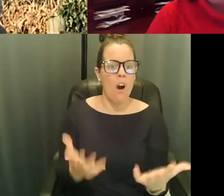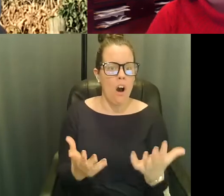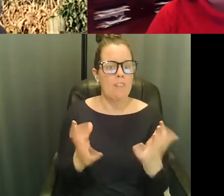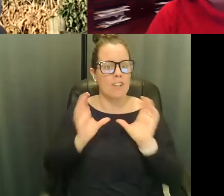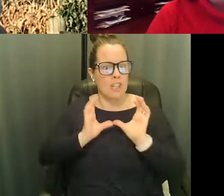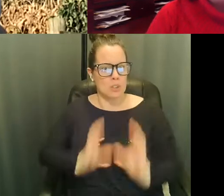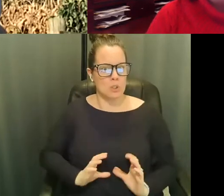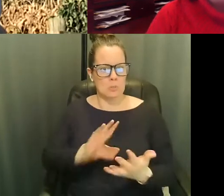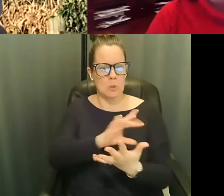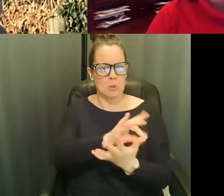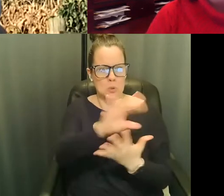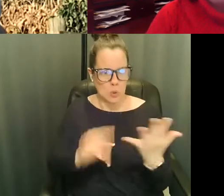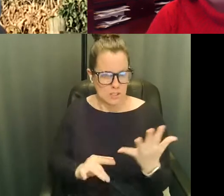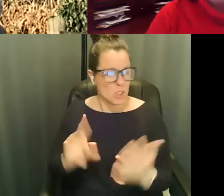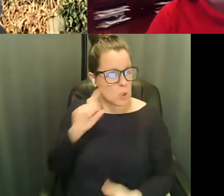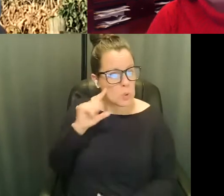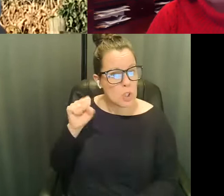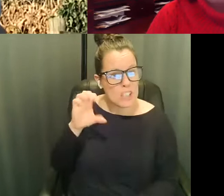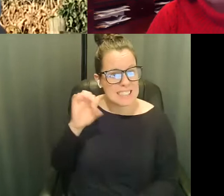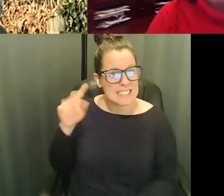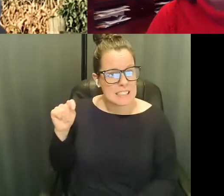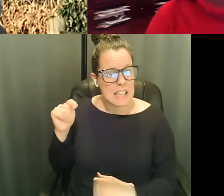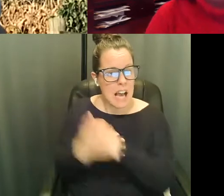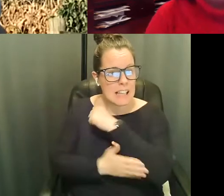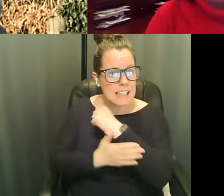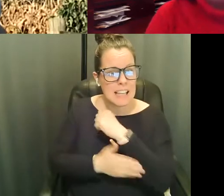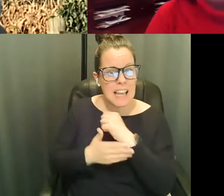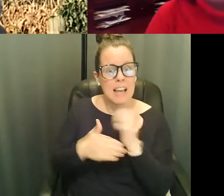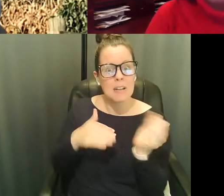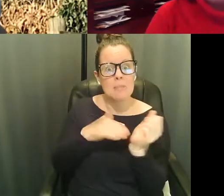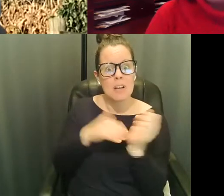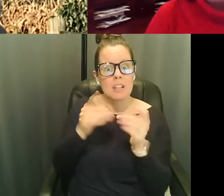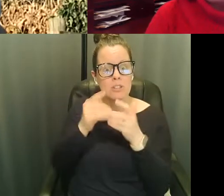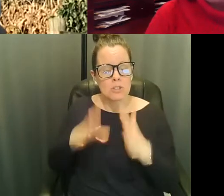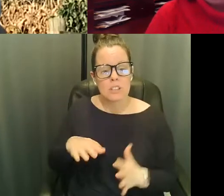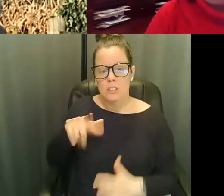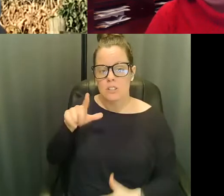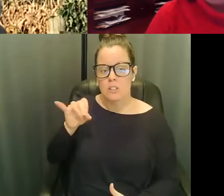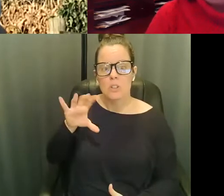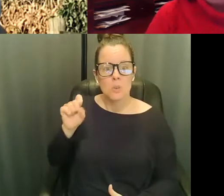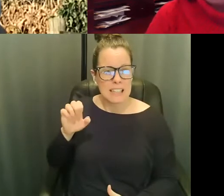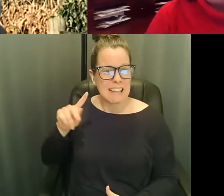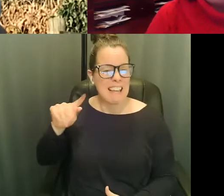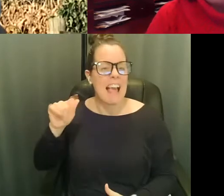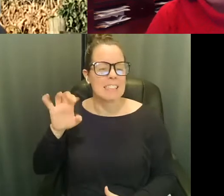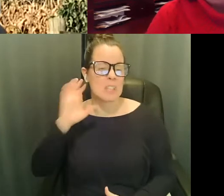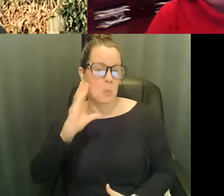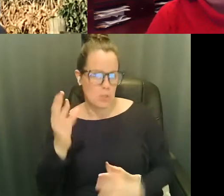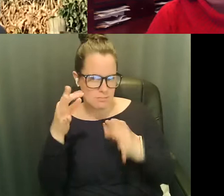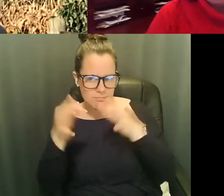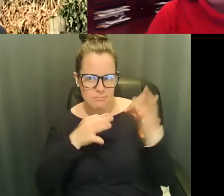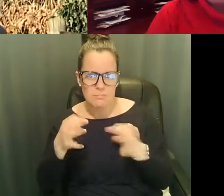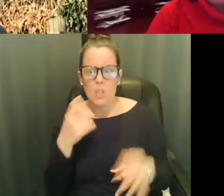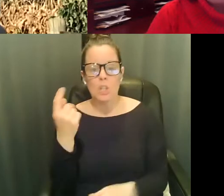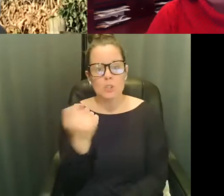choice. You heard Scott County Medical Director Ludwig Katz say, which I think he will say, on Tuesday's media